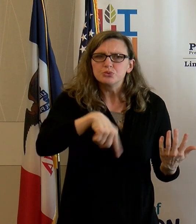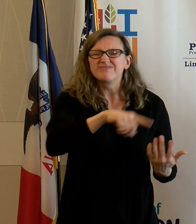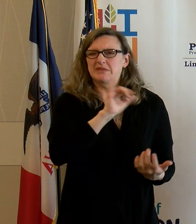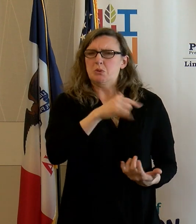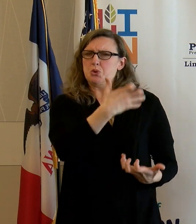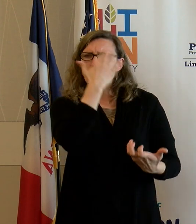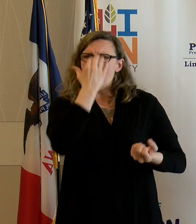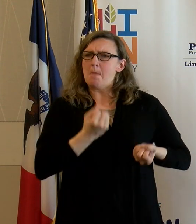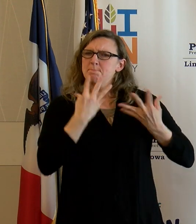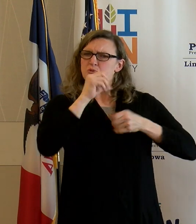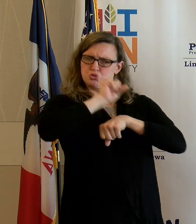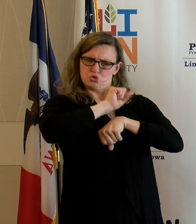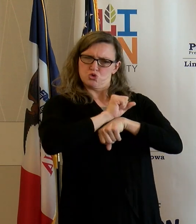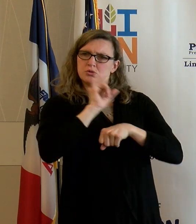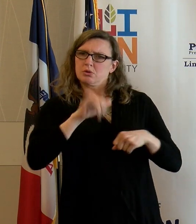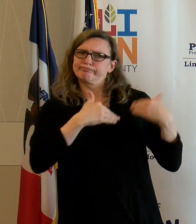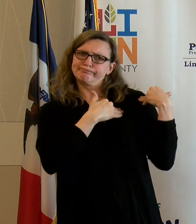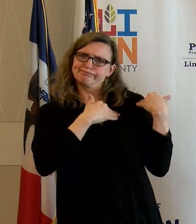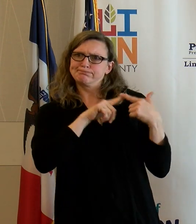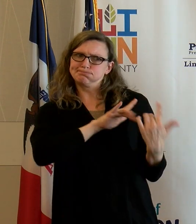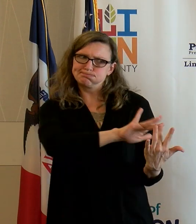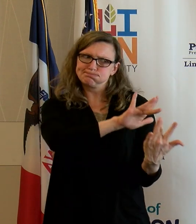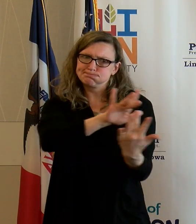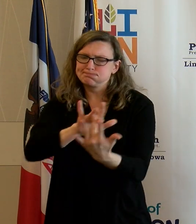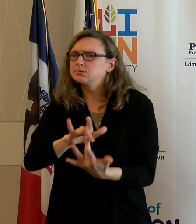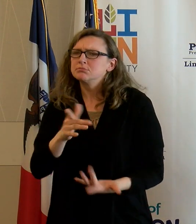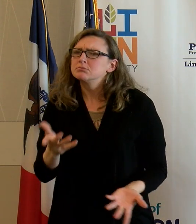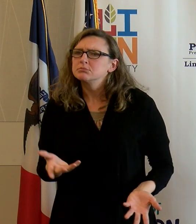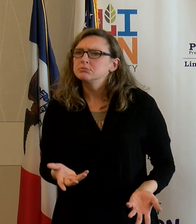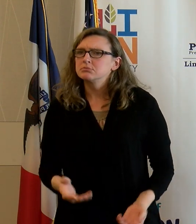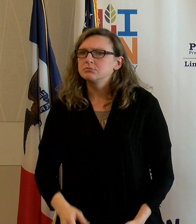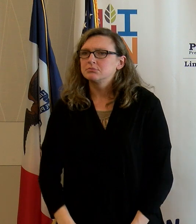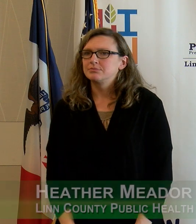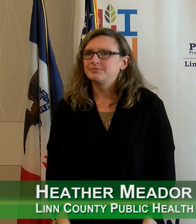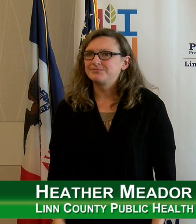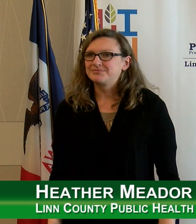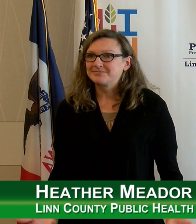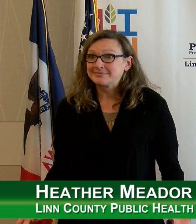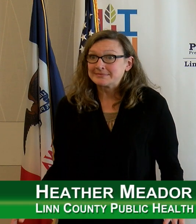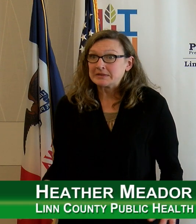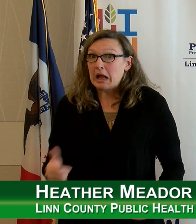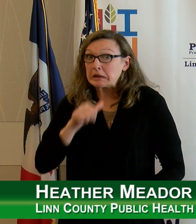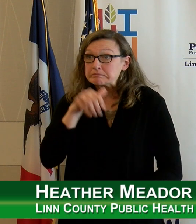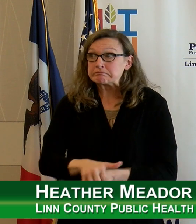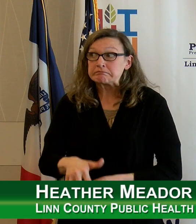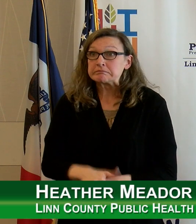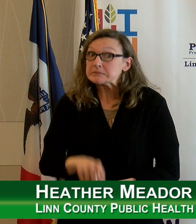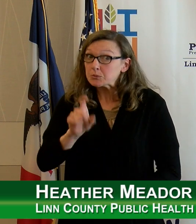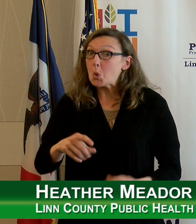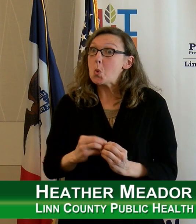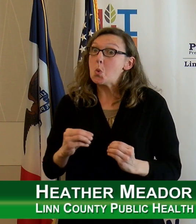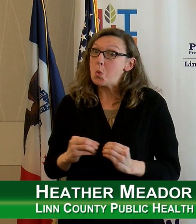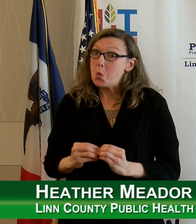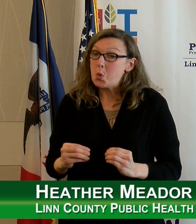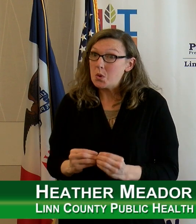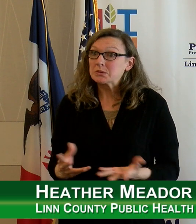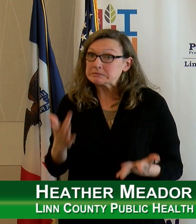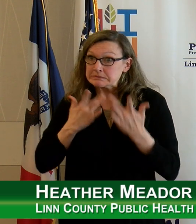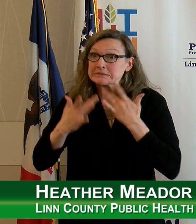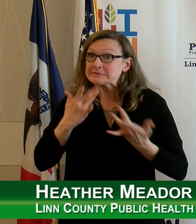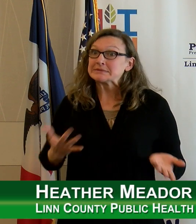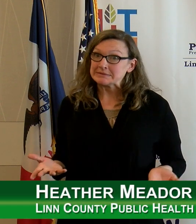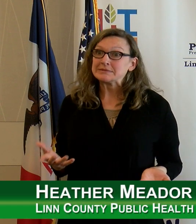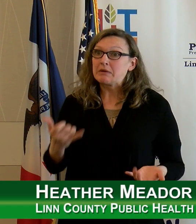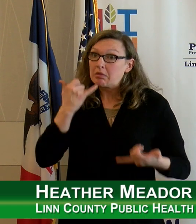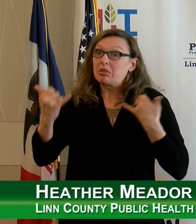Thank you, Brian, for the question. Never enough would be my answer, but we are working to ramp up. So right now we have, I'm trying to think off the